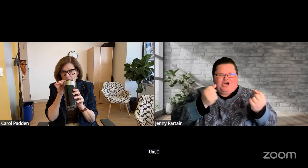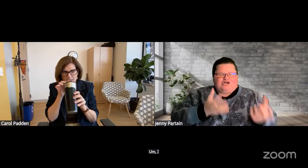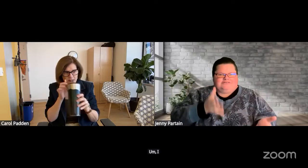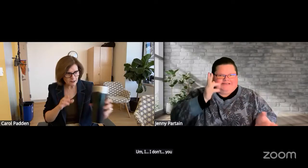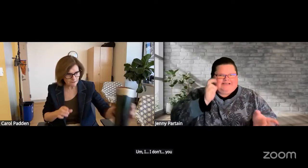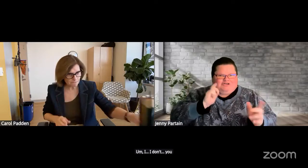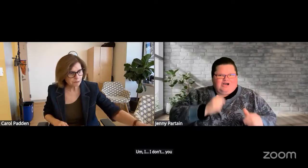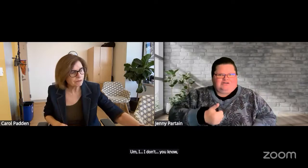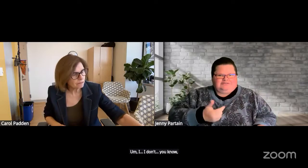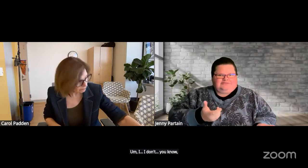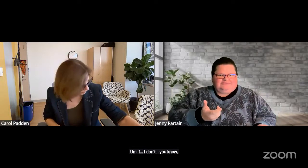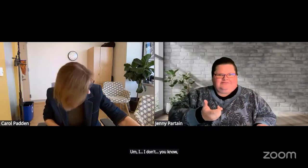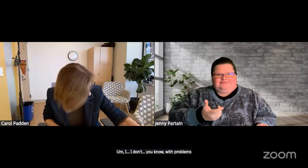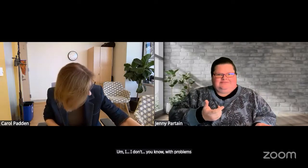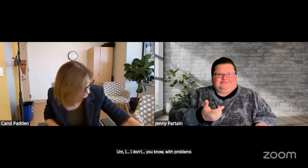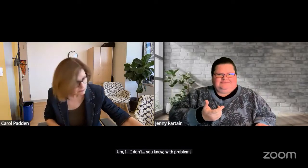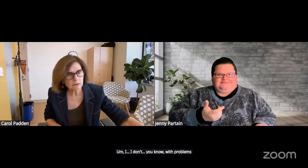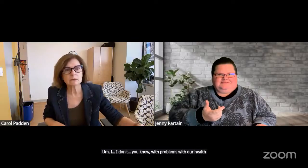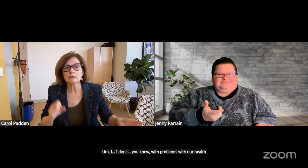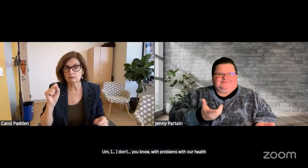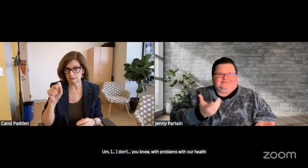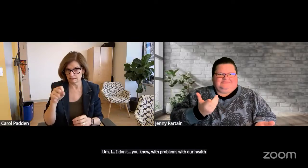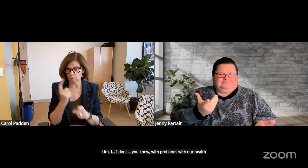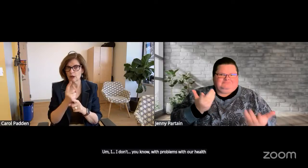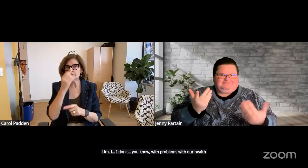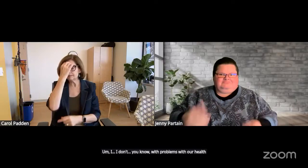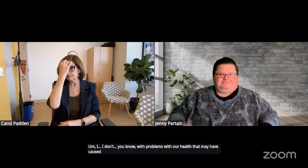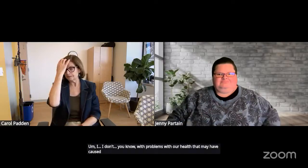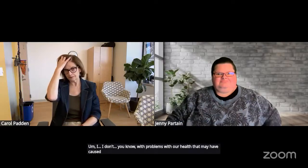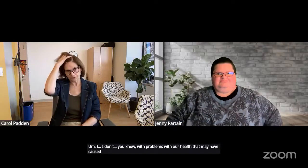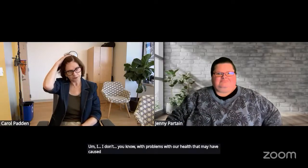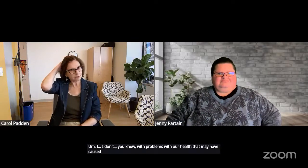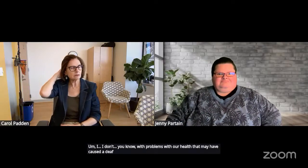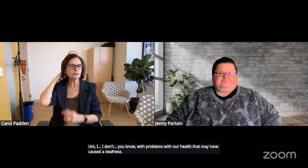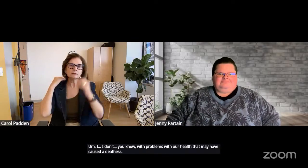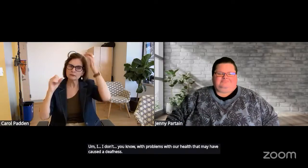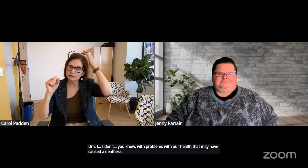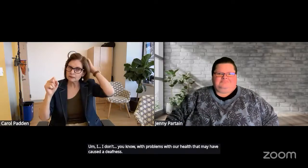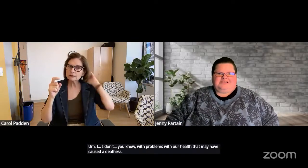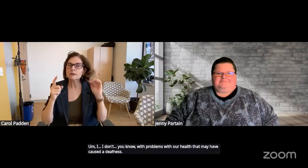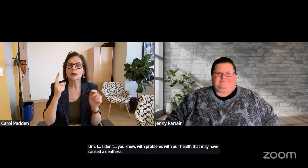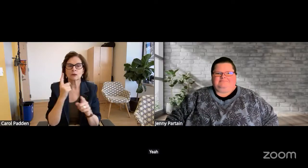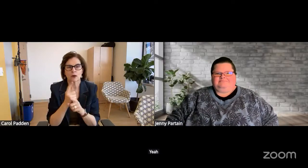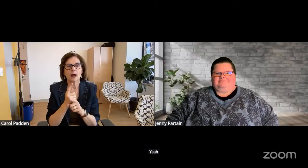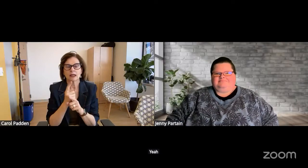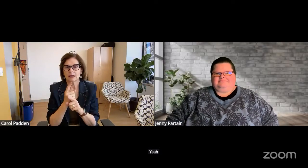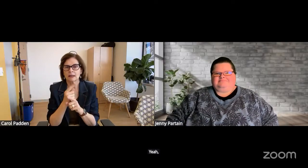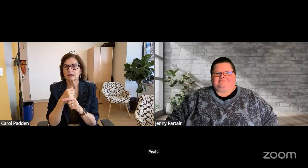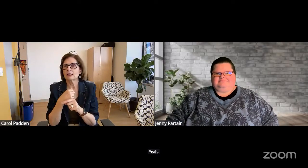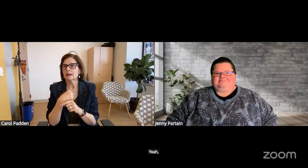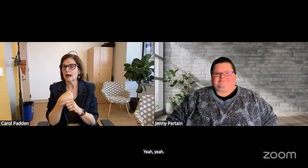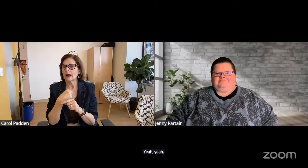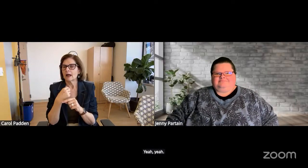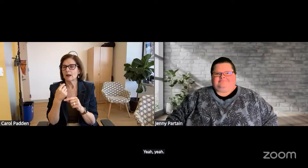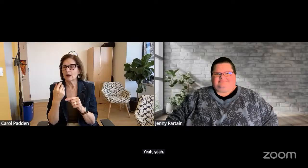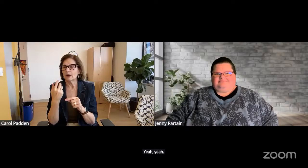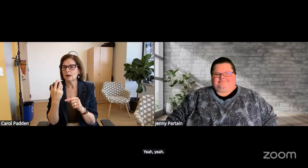with problems with our health that may have caused a deafness. Yeah. Yeah.